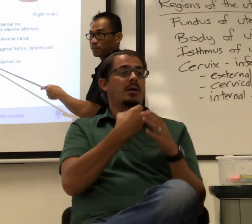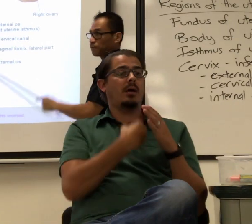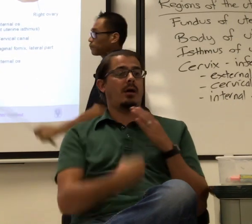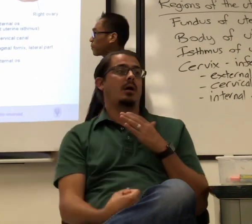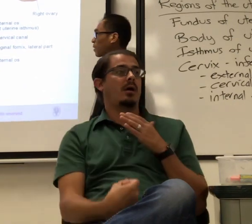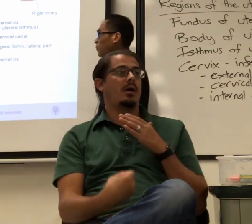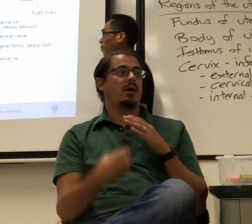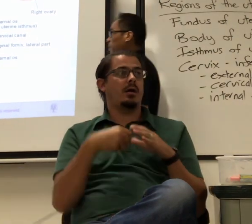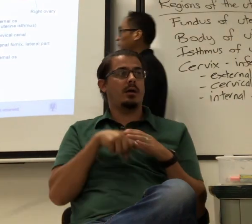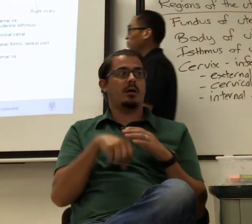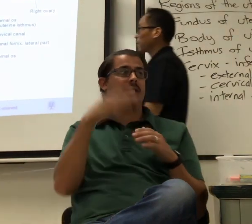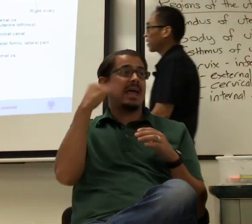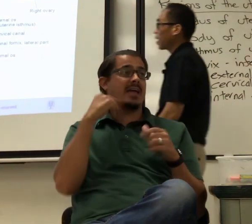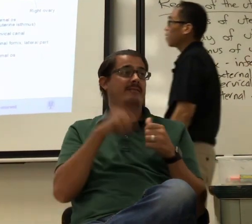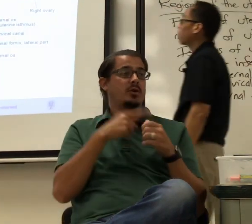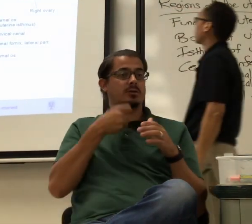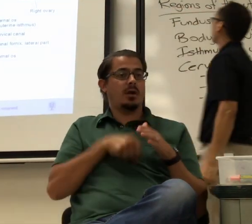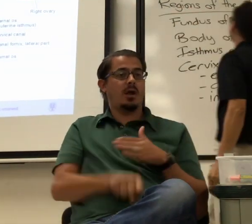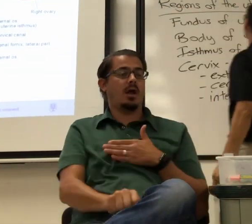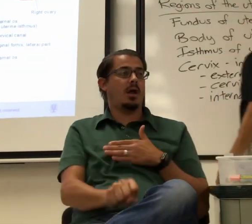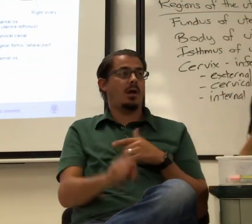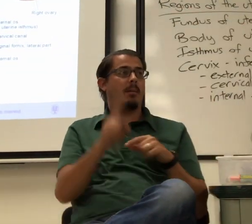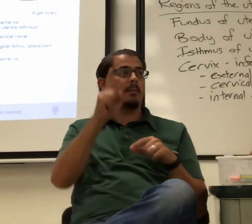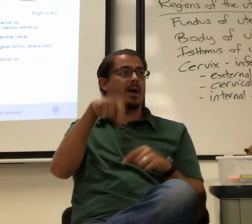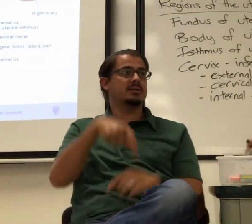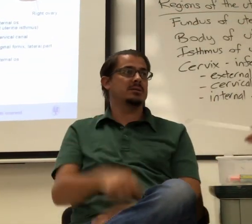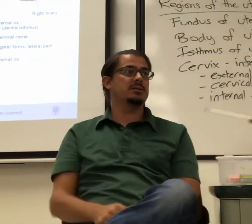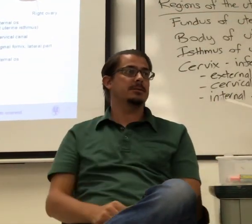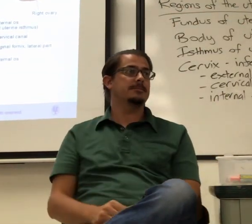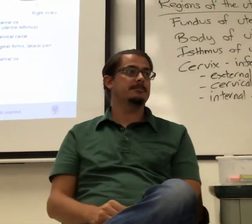there, forming the birth canal.